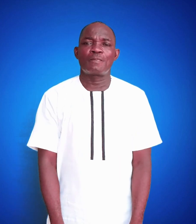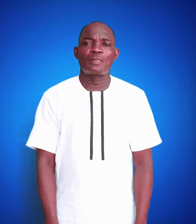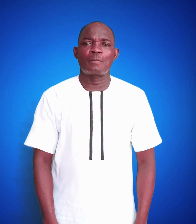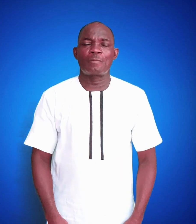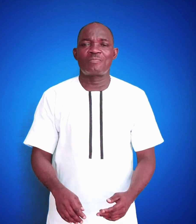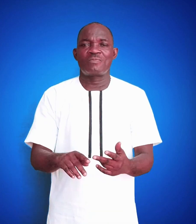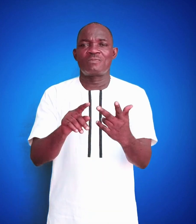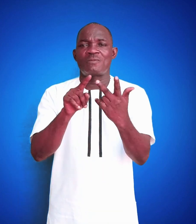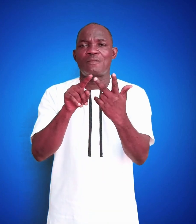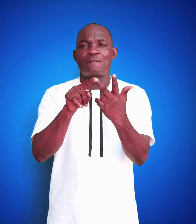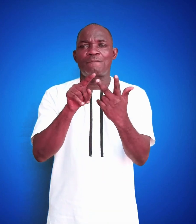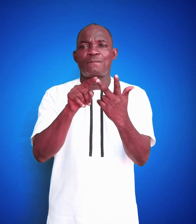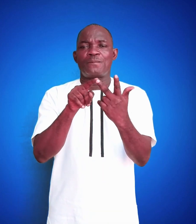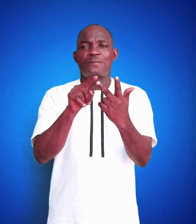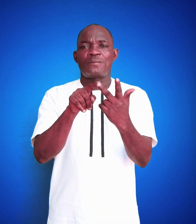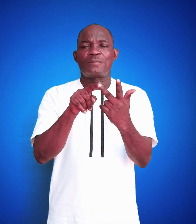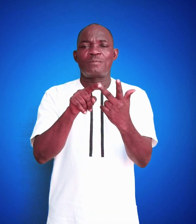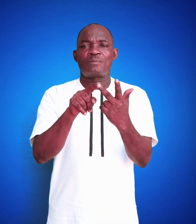3.